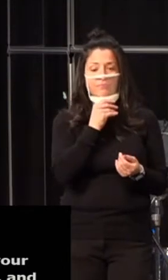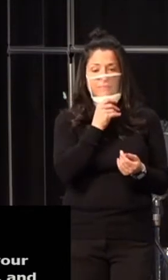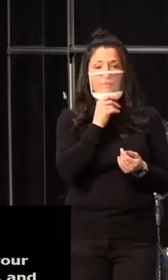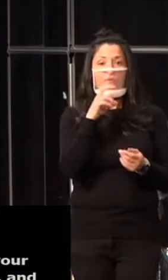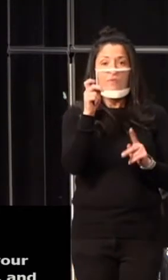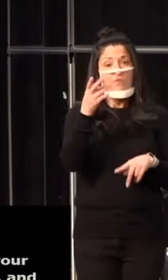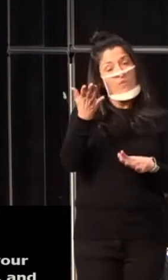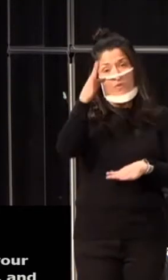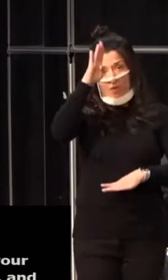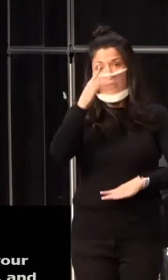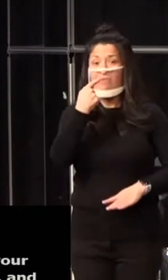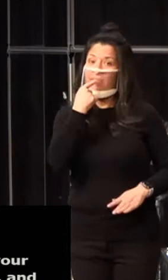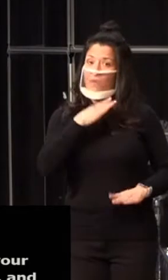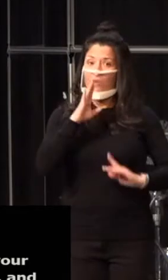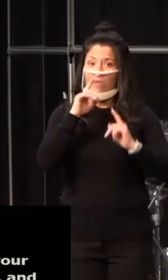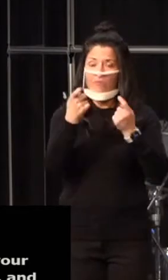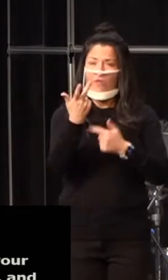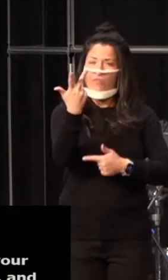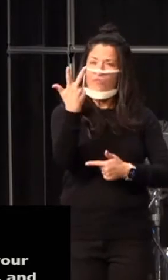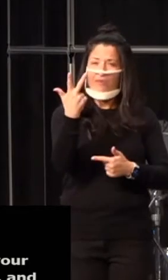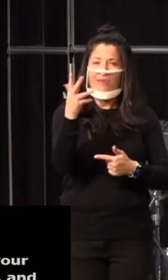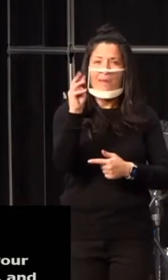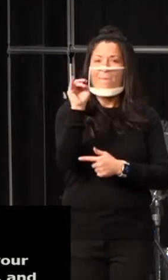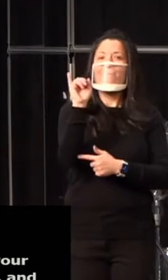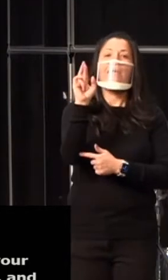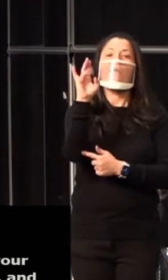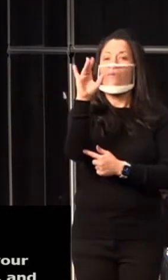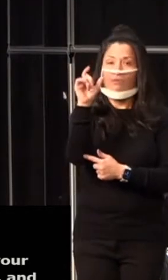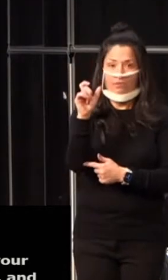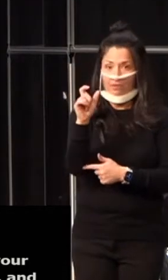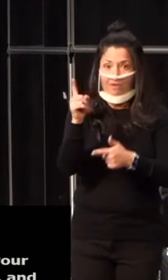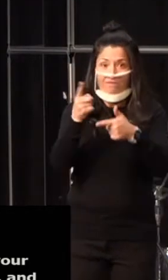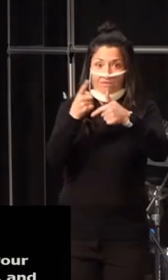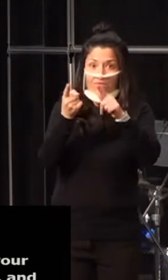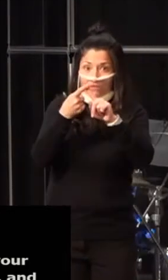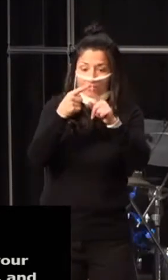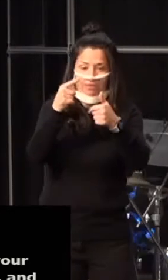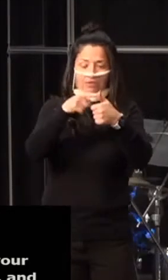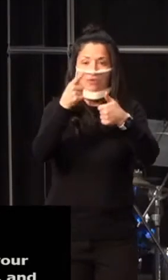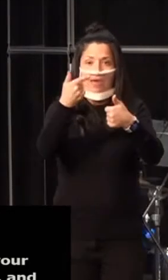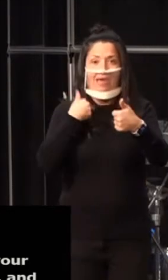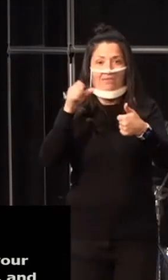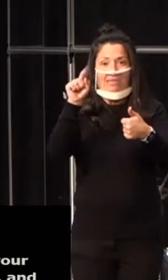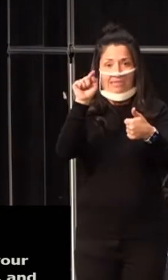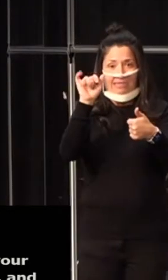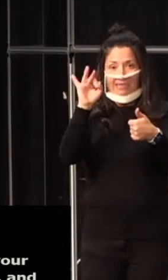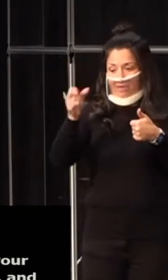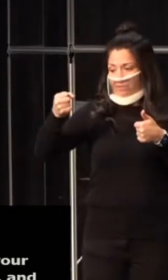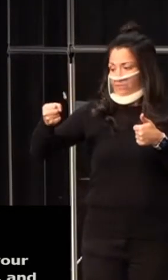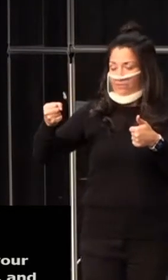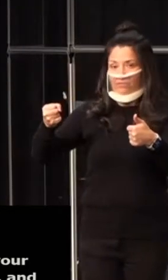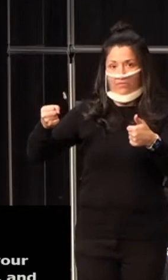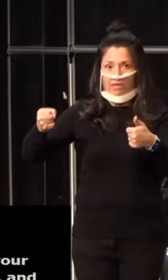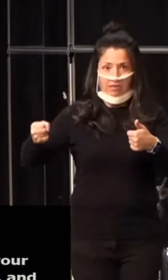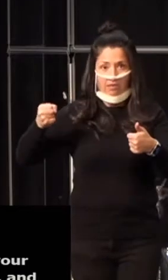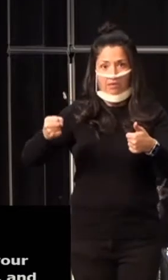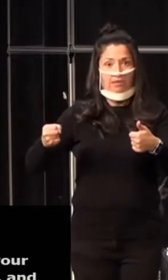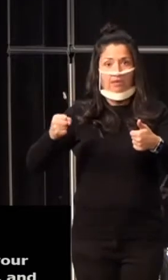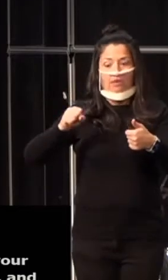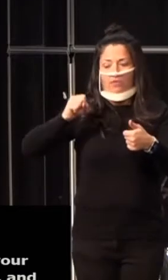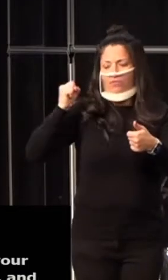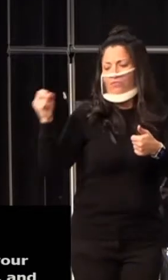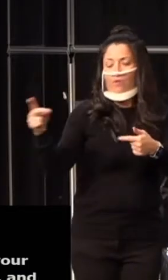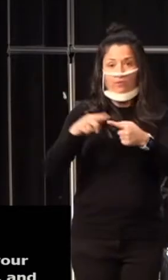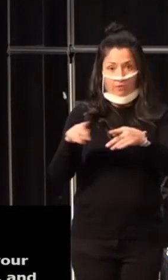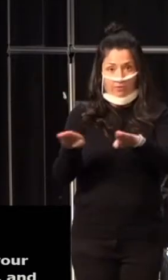Okay, so God says, okay, I'm going to give you three miracles. The first, you have this staff. Throw it on the ground. It becomes a snake. How many people